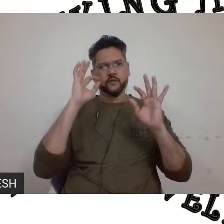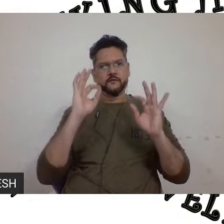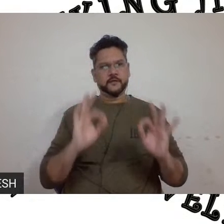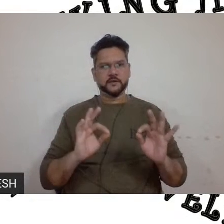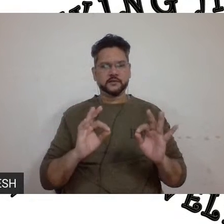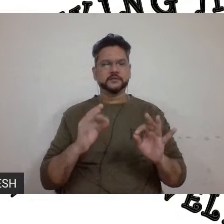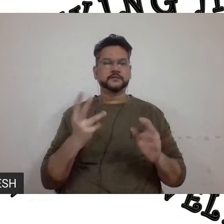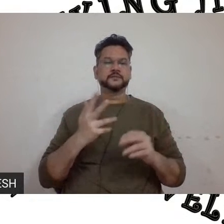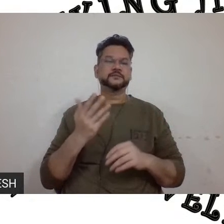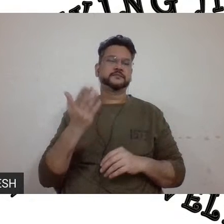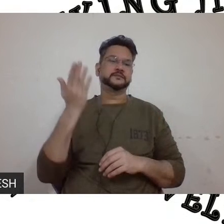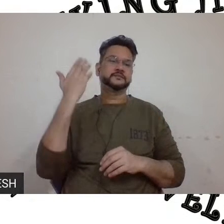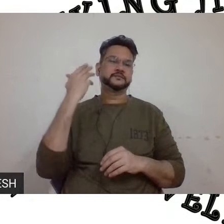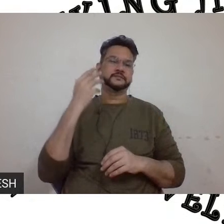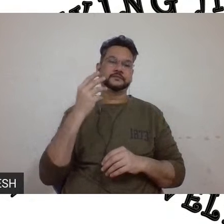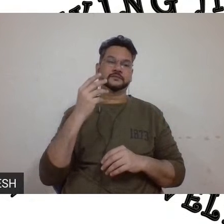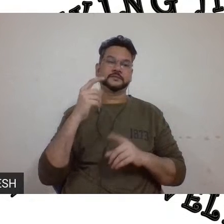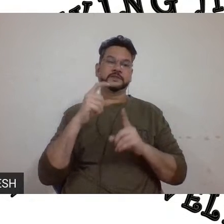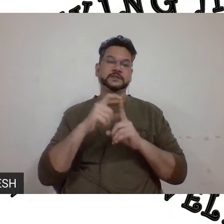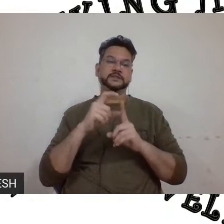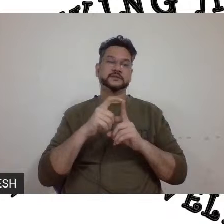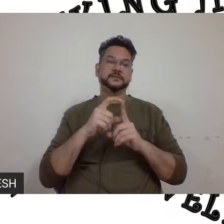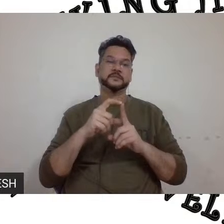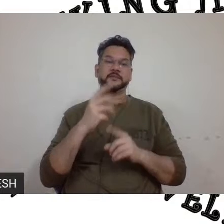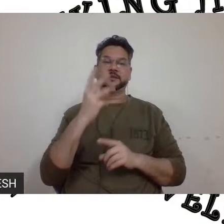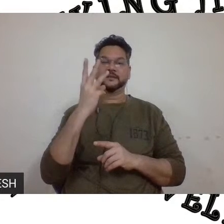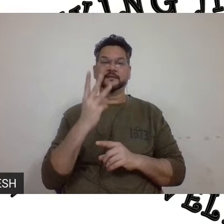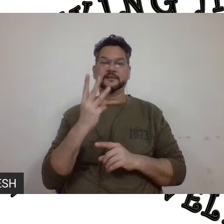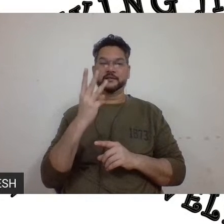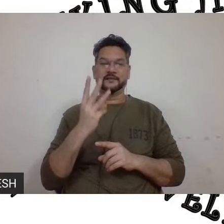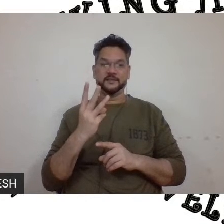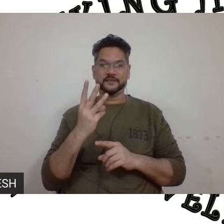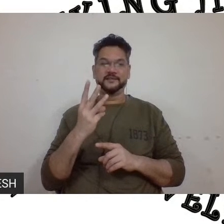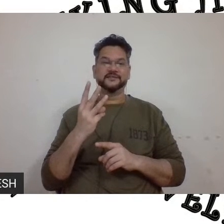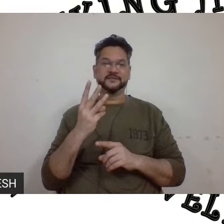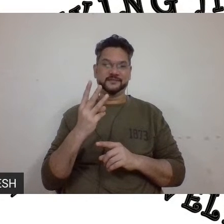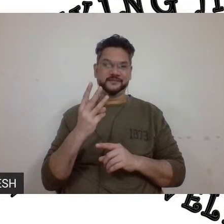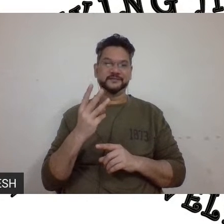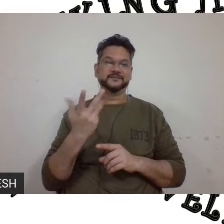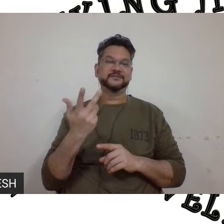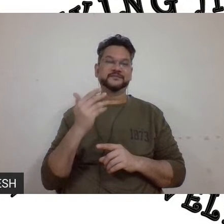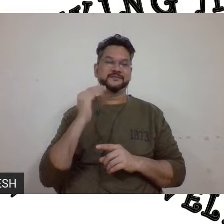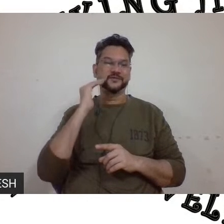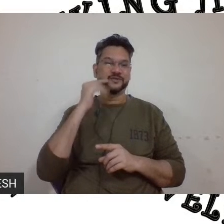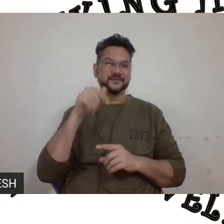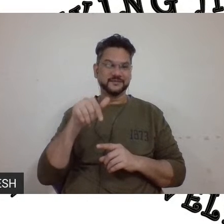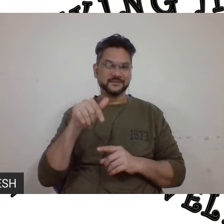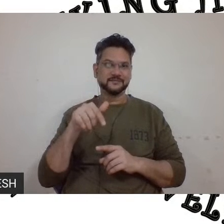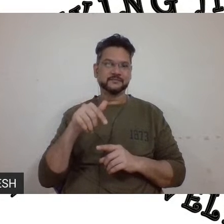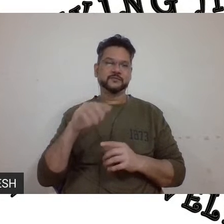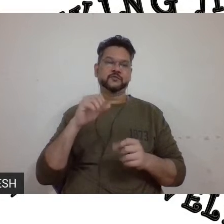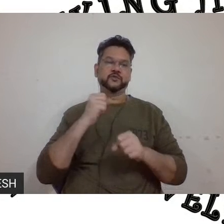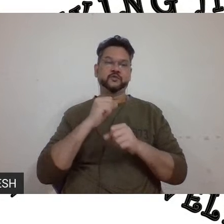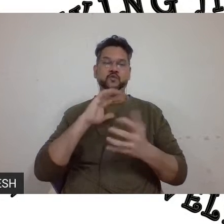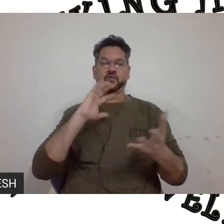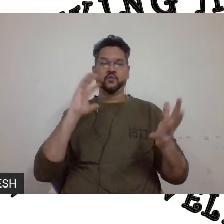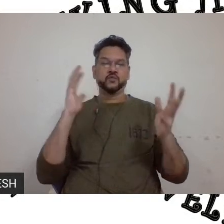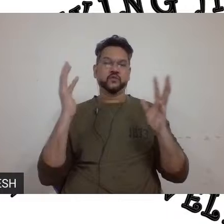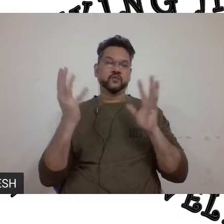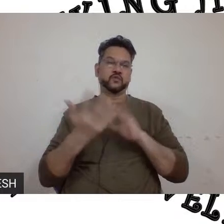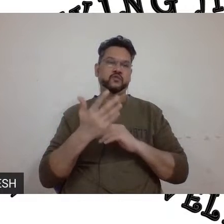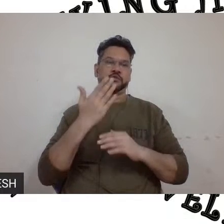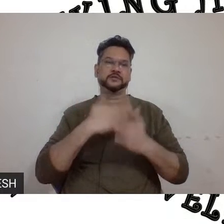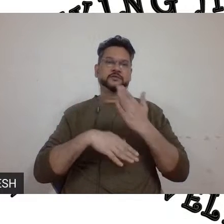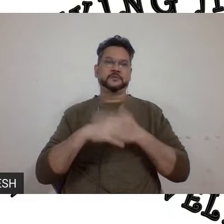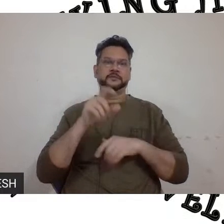3rd December is a significant day for millions of persons with disabilities across the globe, and it